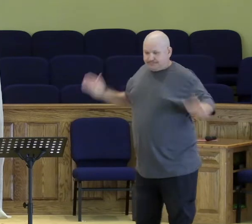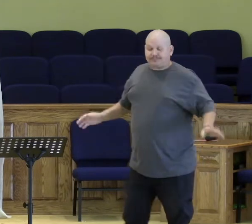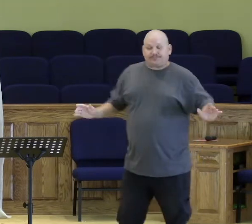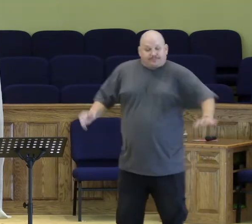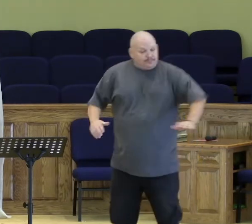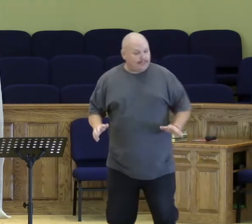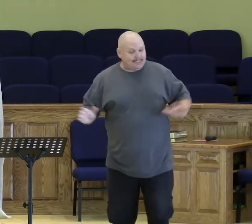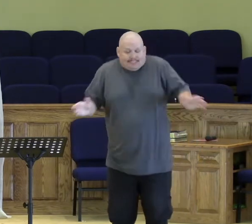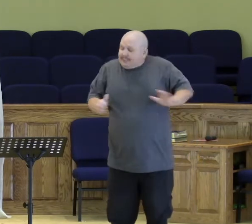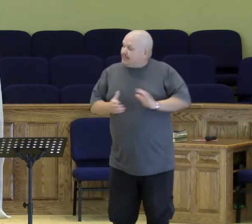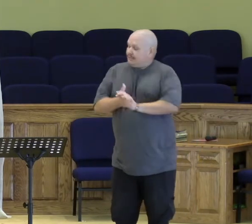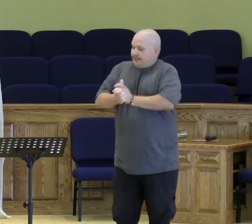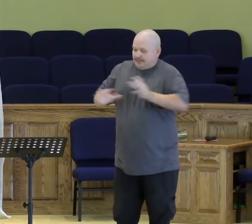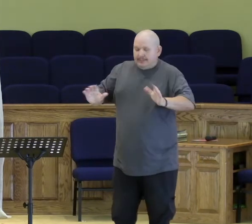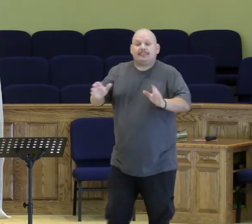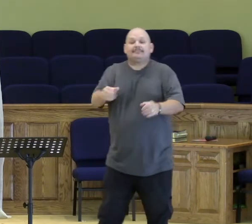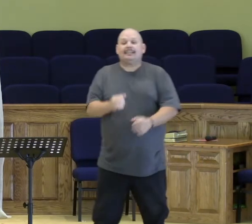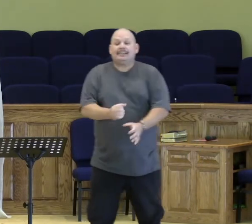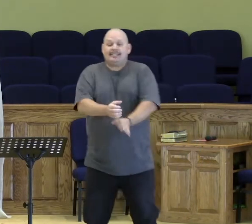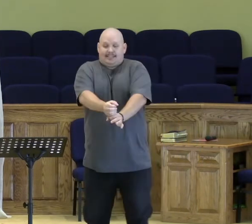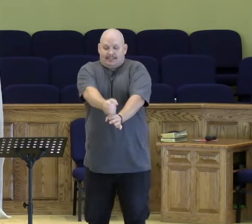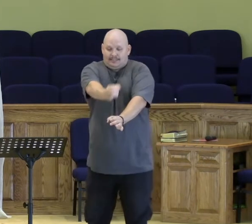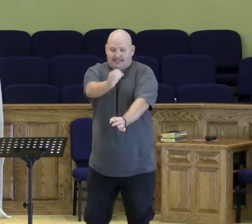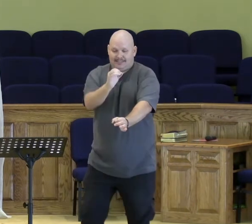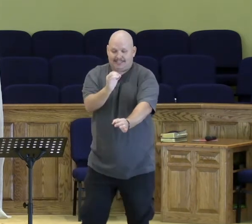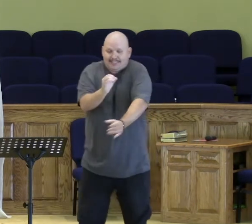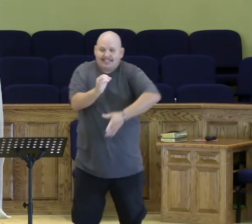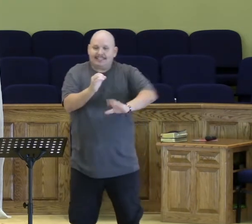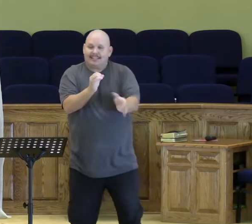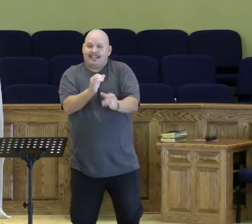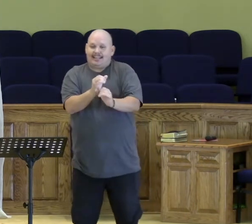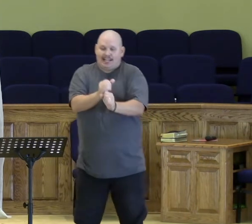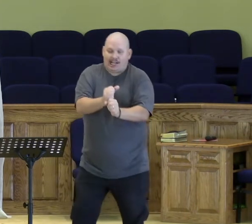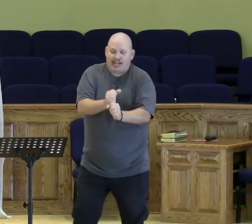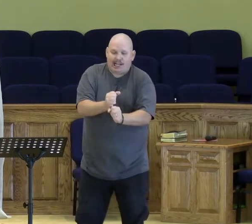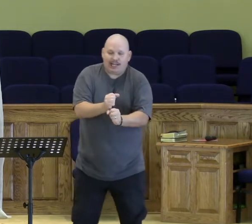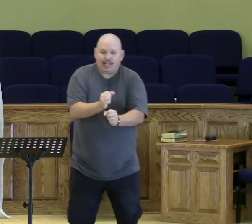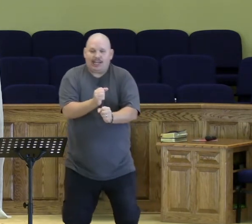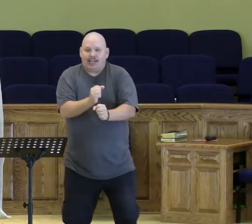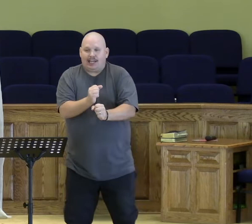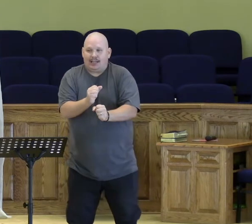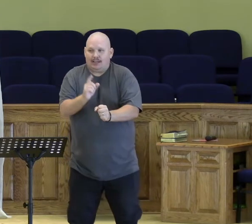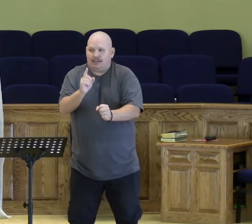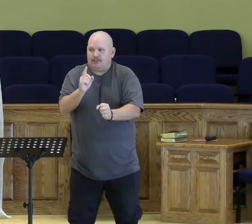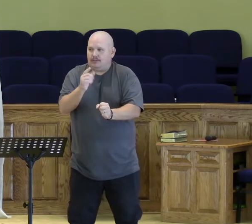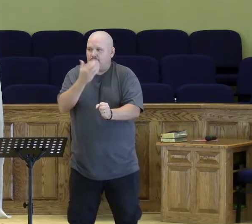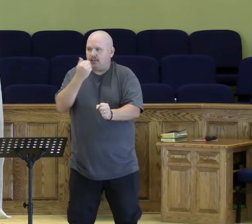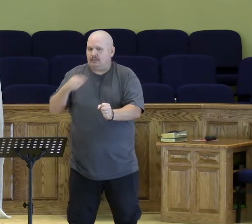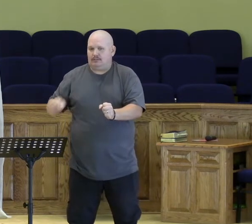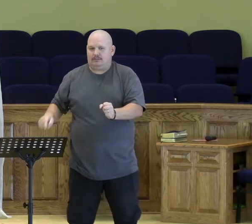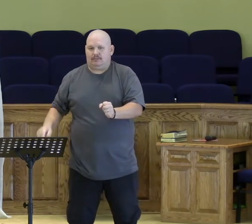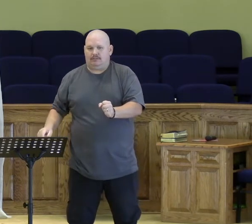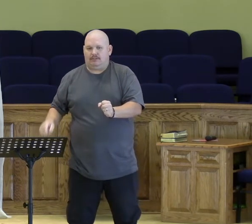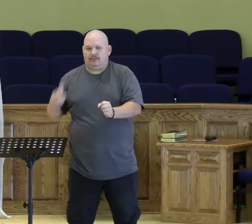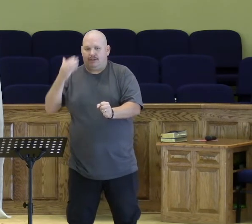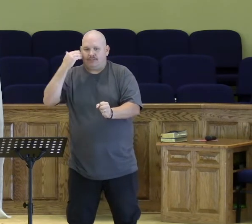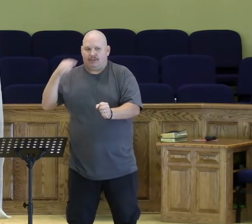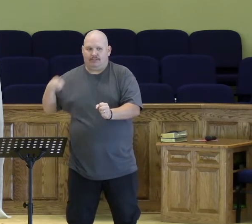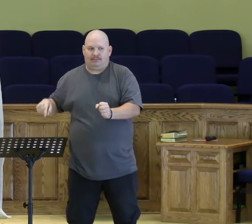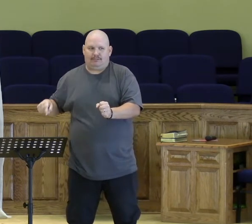And the lady behind the counter with the dew in the window, with the dew in their microphone, says, oh, I forgot